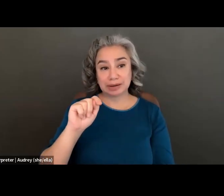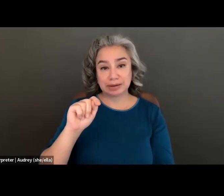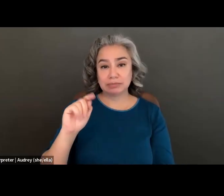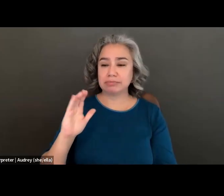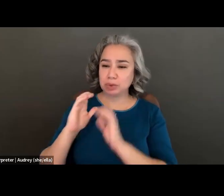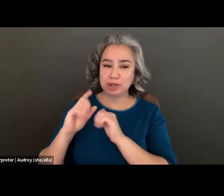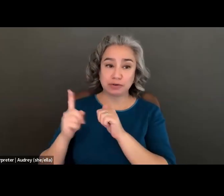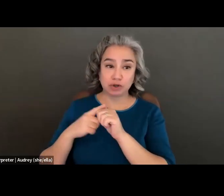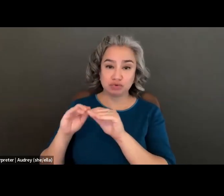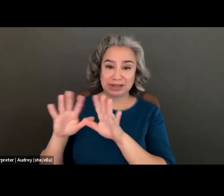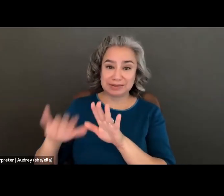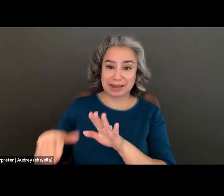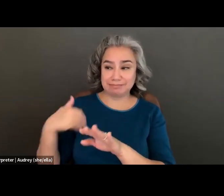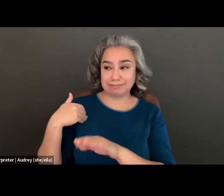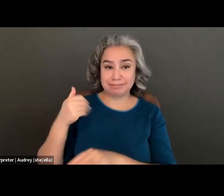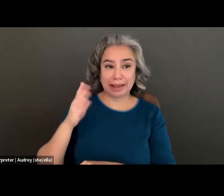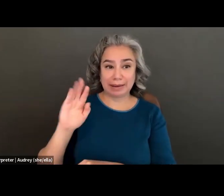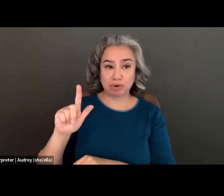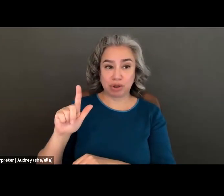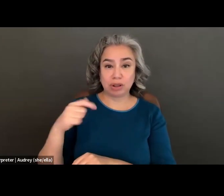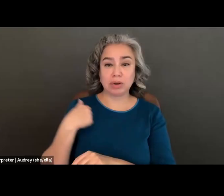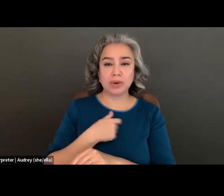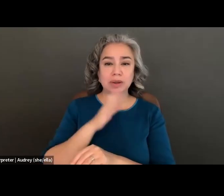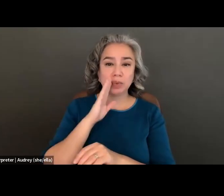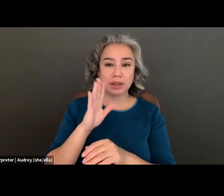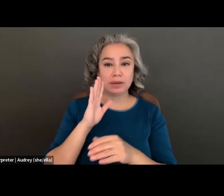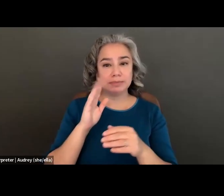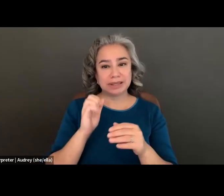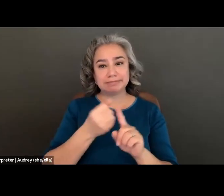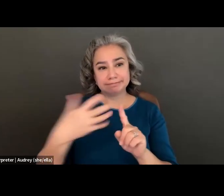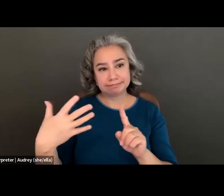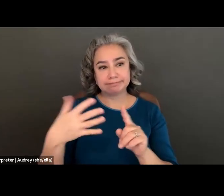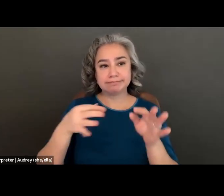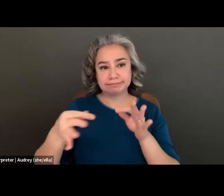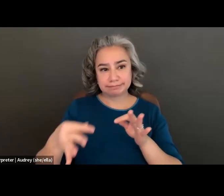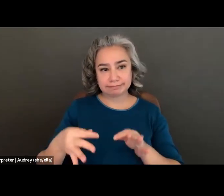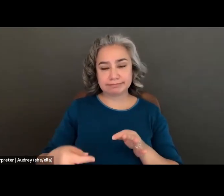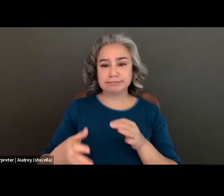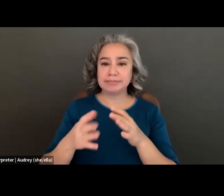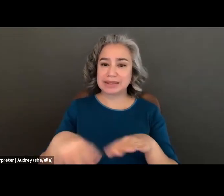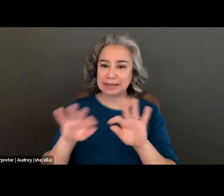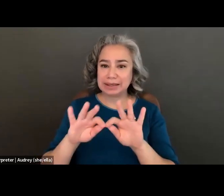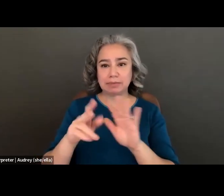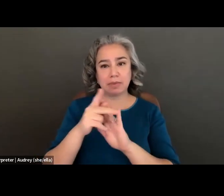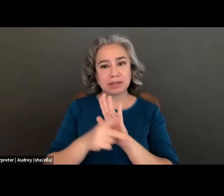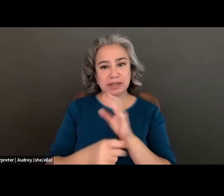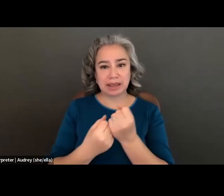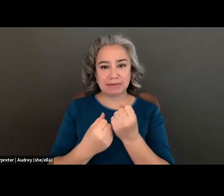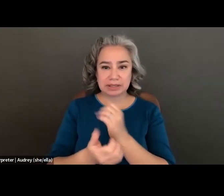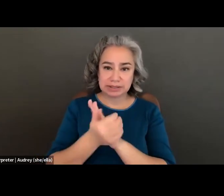in April. So we'll be walking through and expanding on some of the key policy advocacy skills and